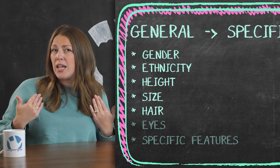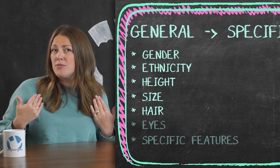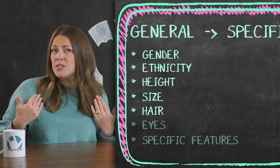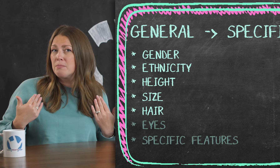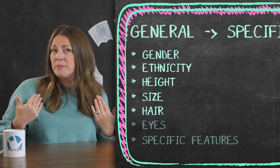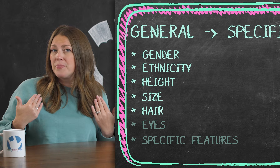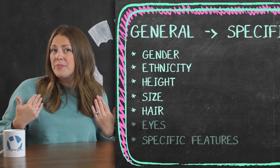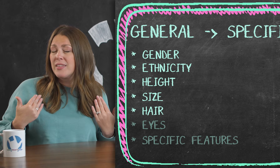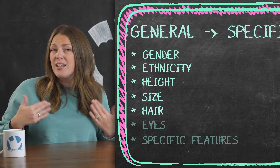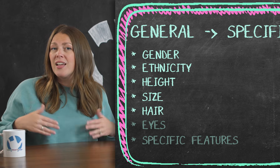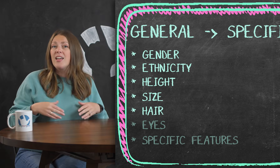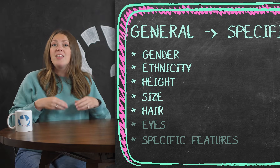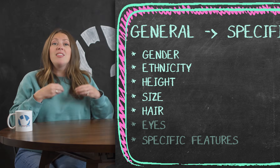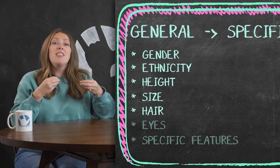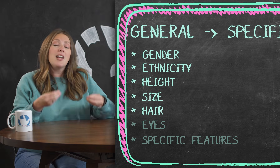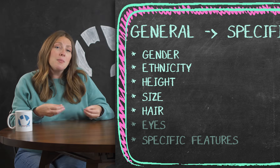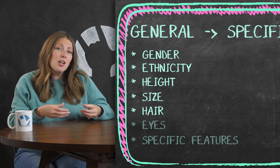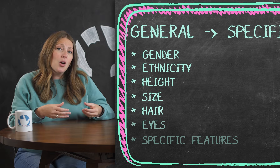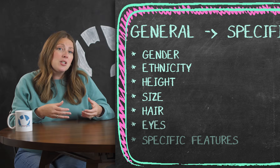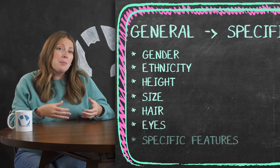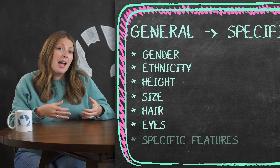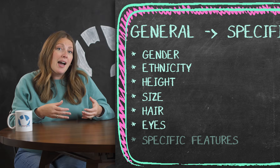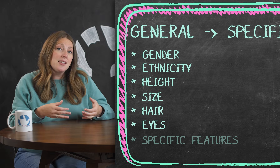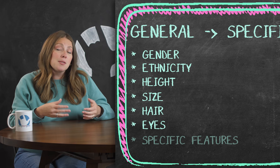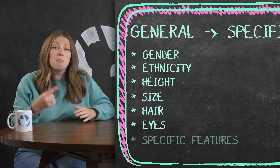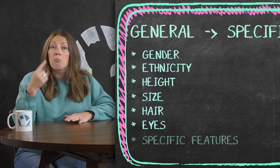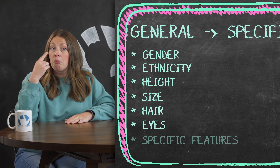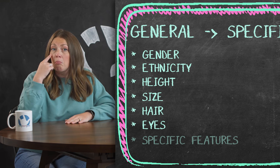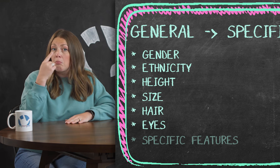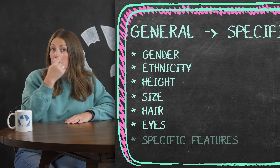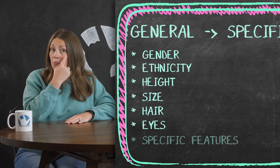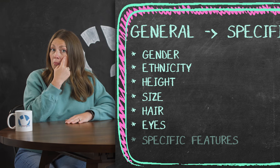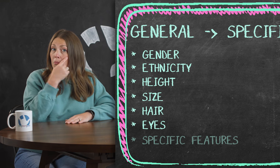waves. Then I'm gonna go into my eyes.